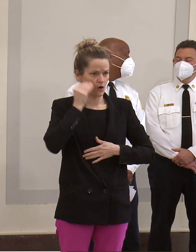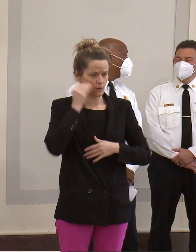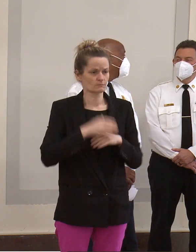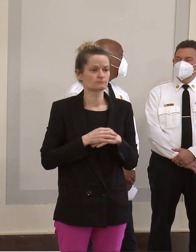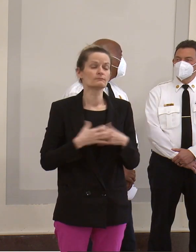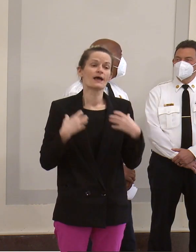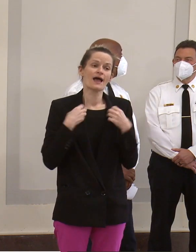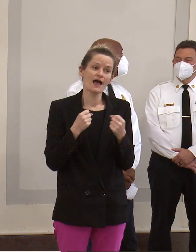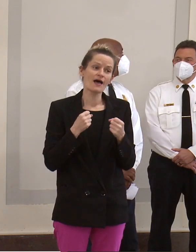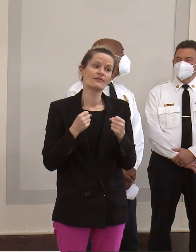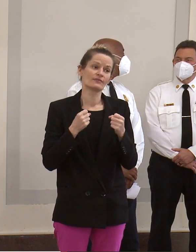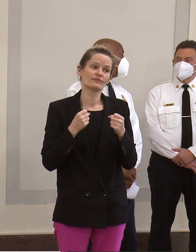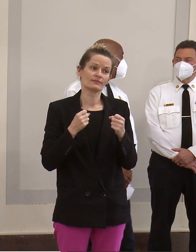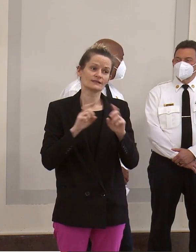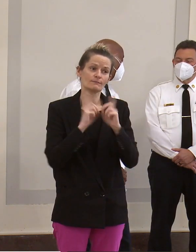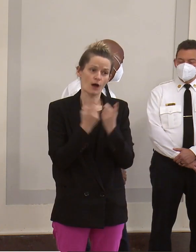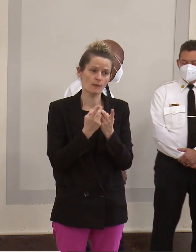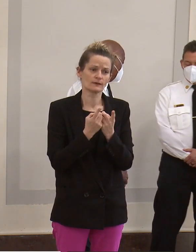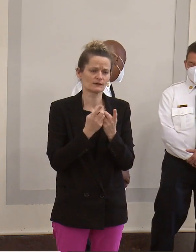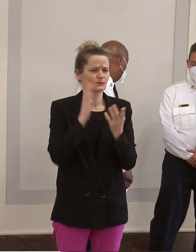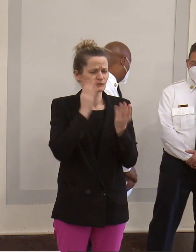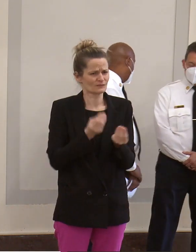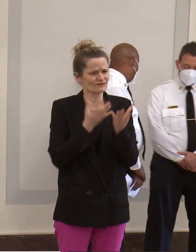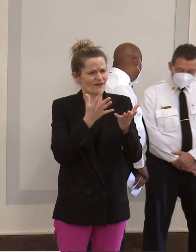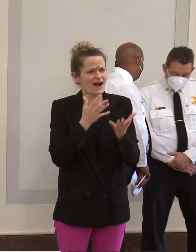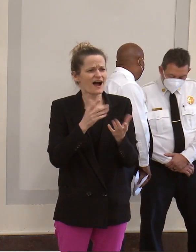city. This information can be found at